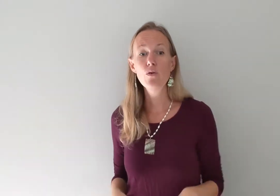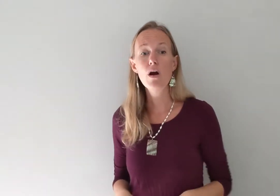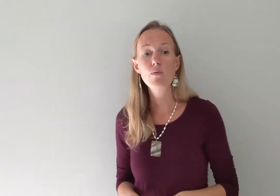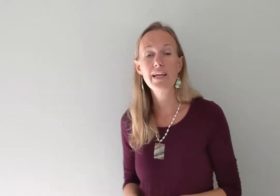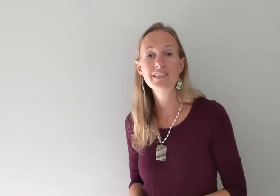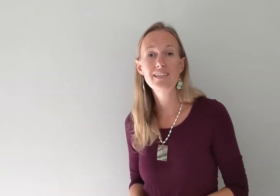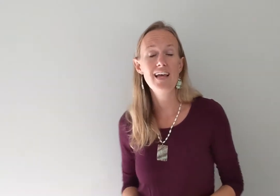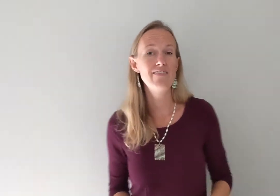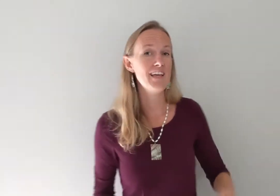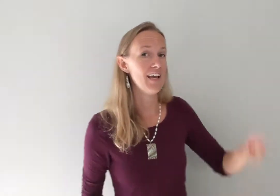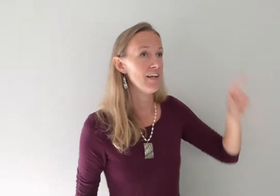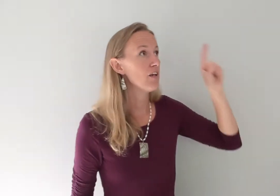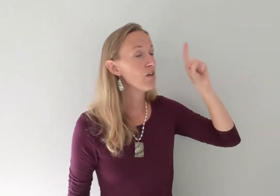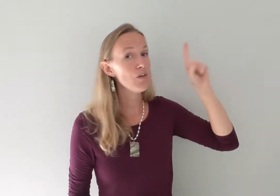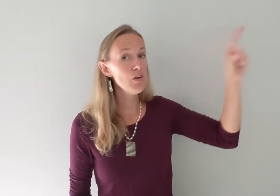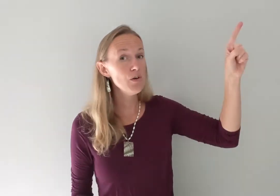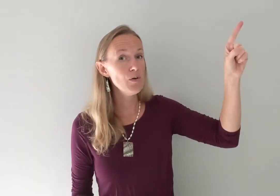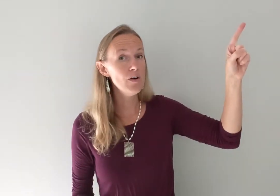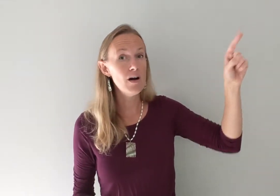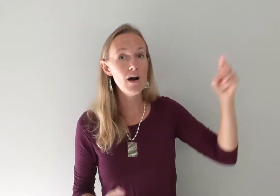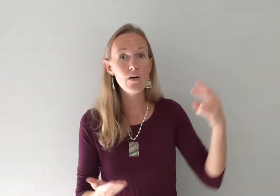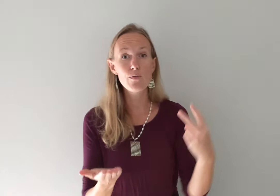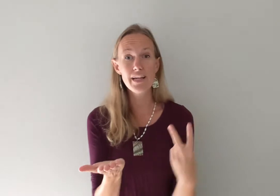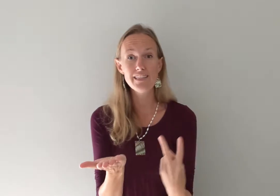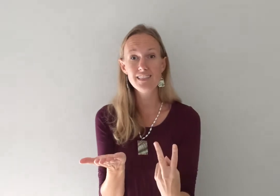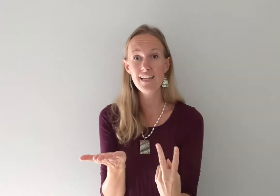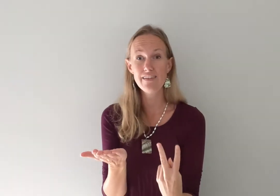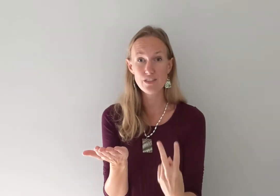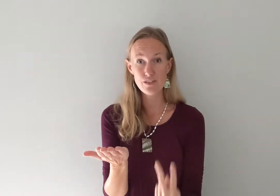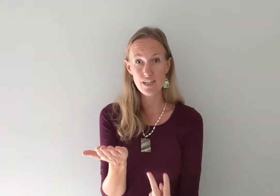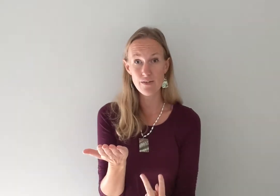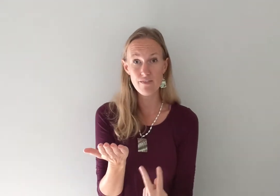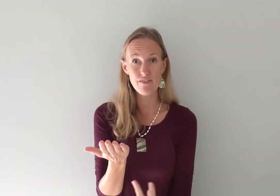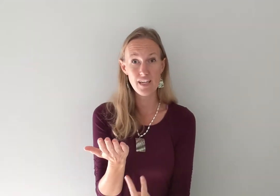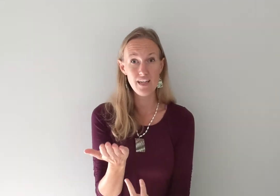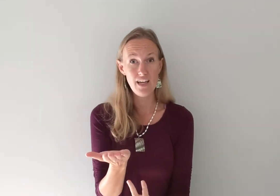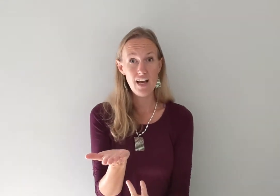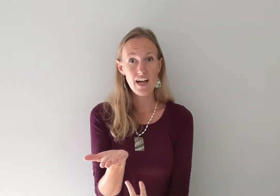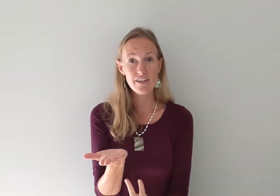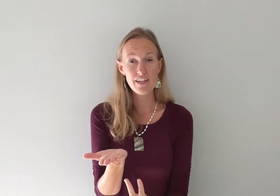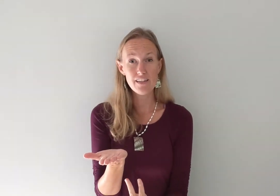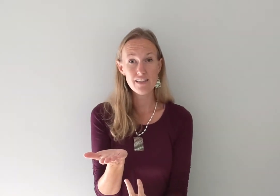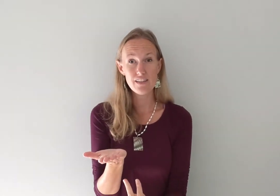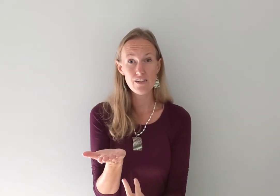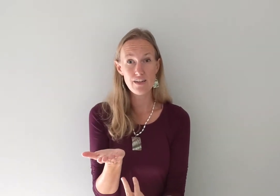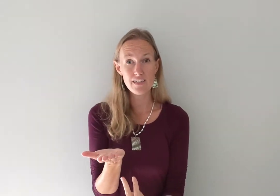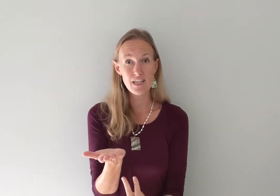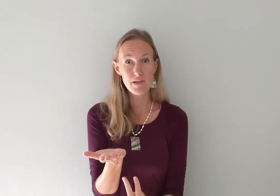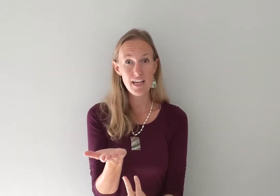are raised to life again. You are raised to life. So you start with a V underneath your non-dominant